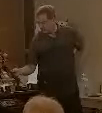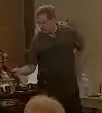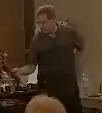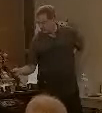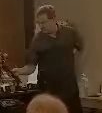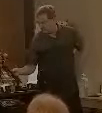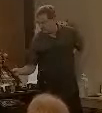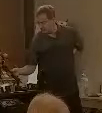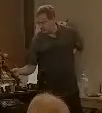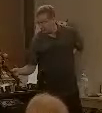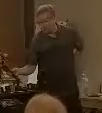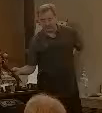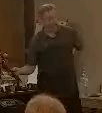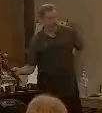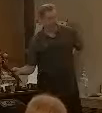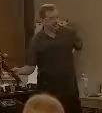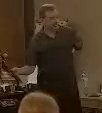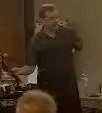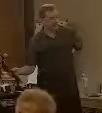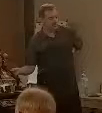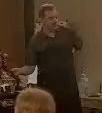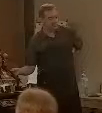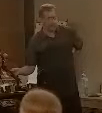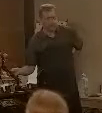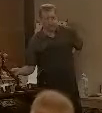Thank you. Christopher, if we